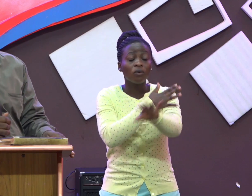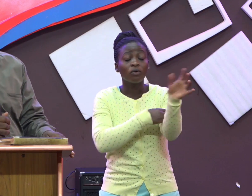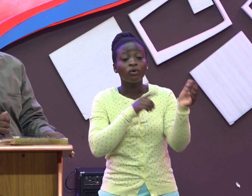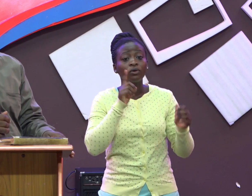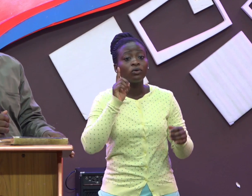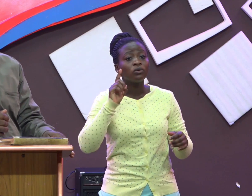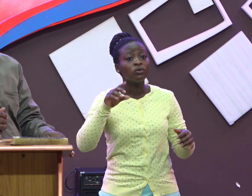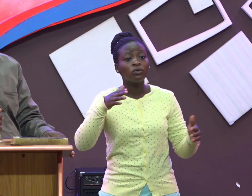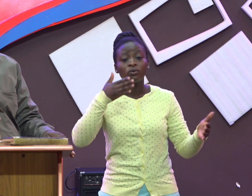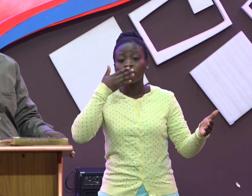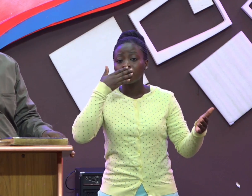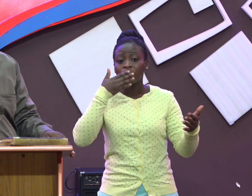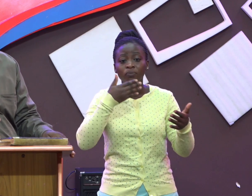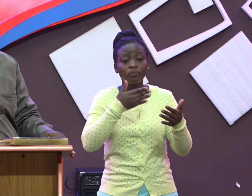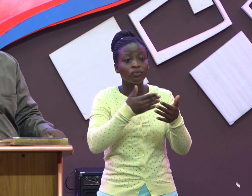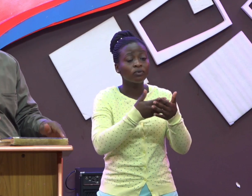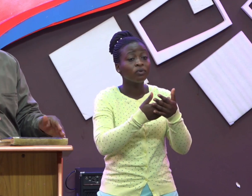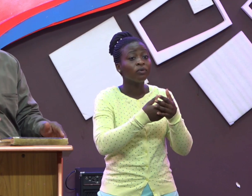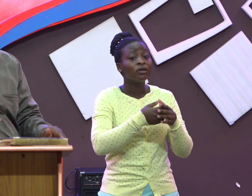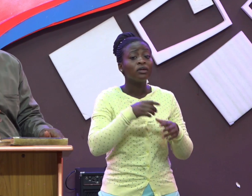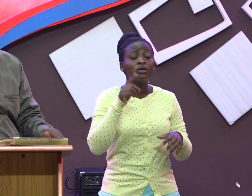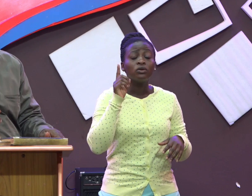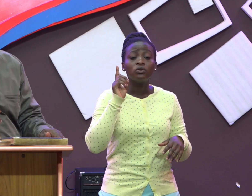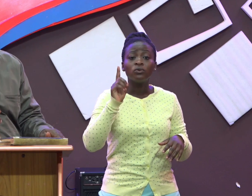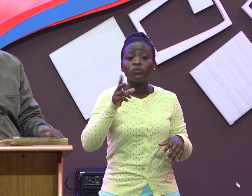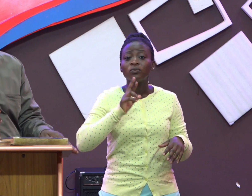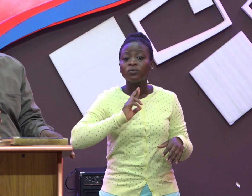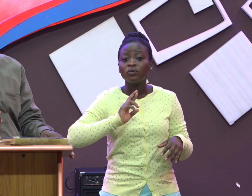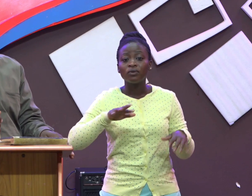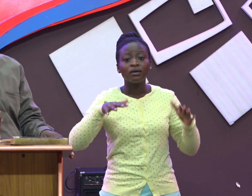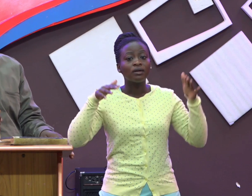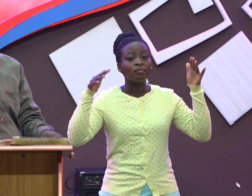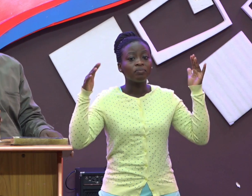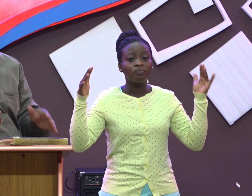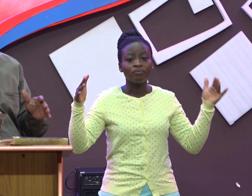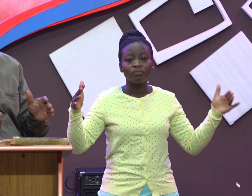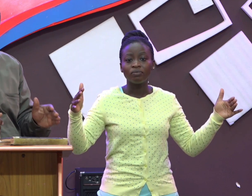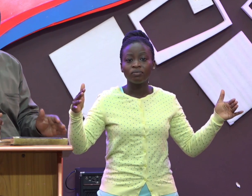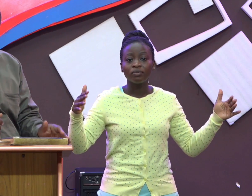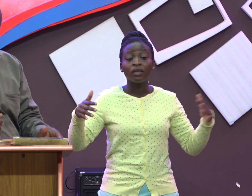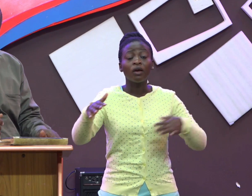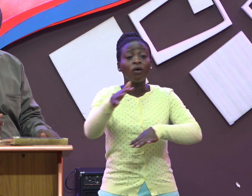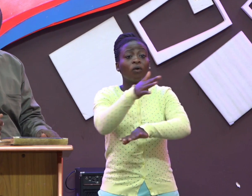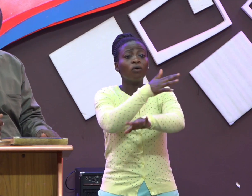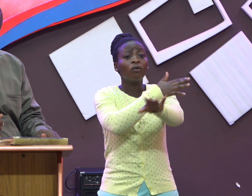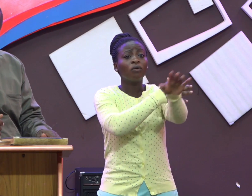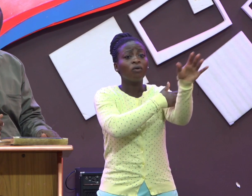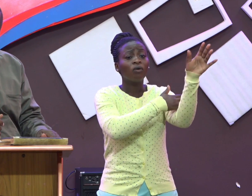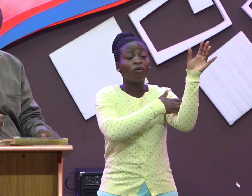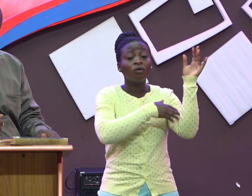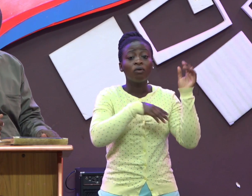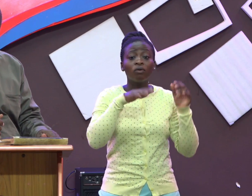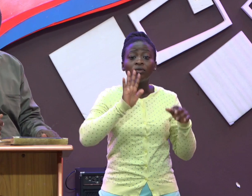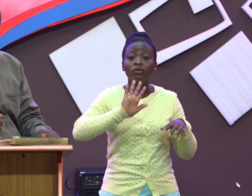In a situation you've seen, God, you're so great. God,